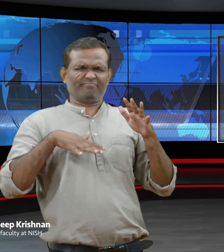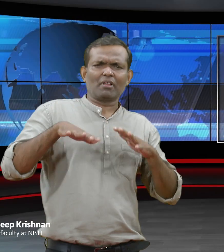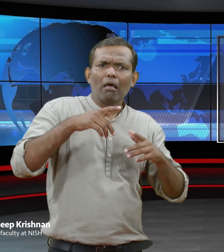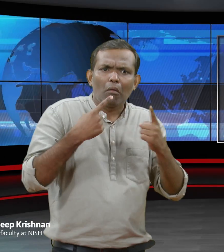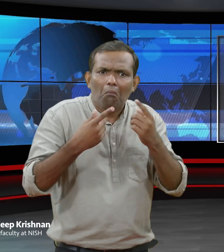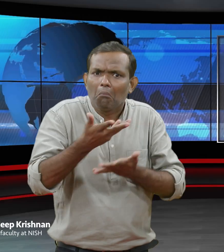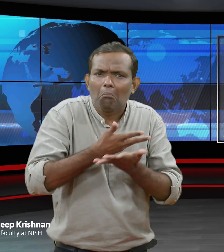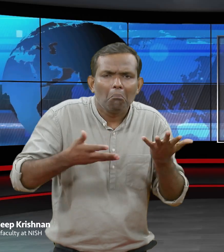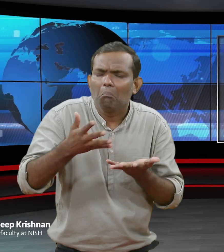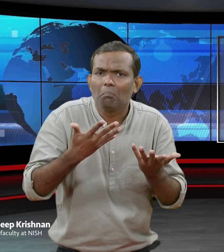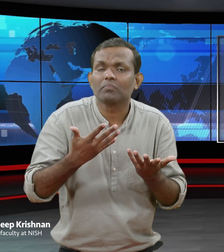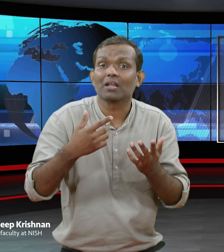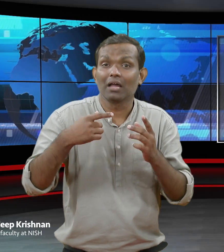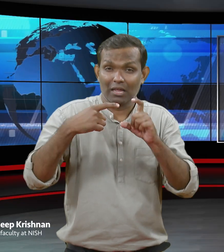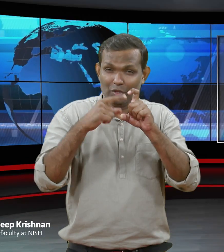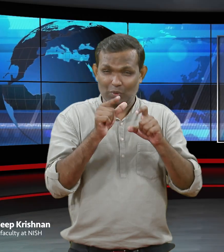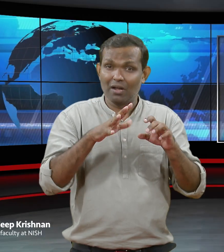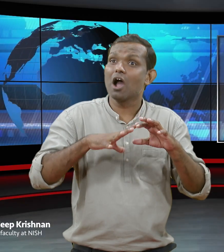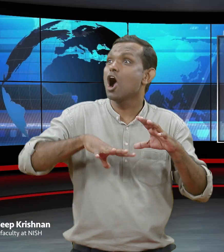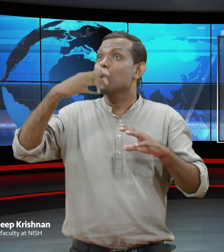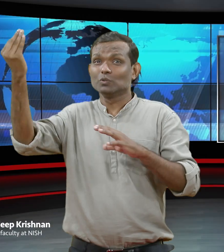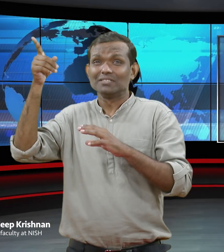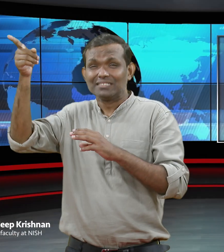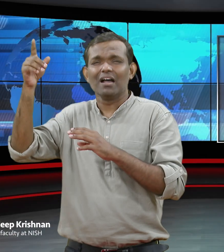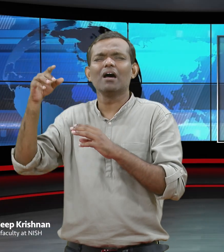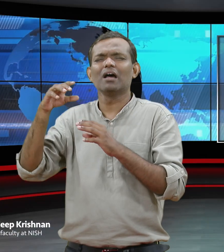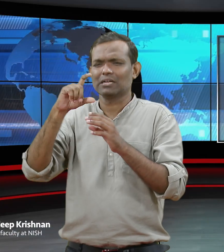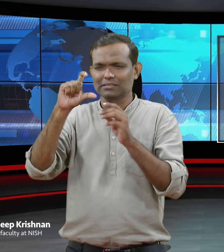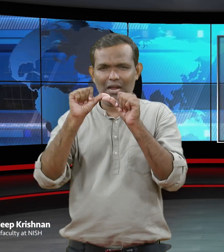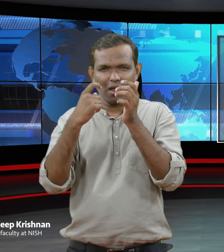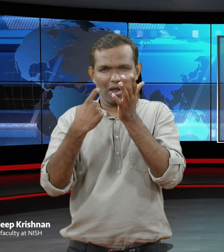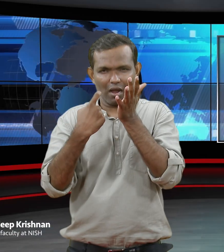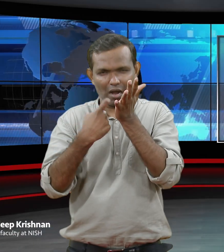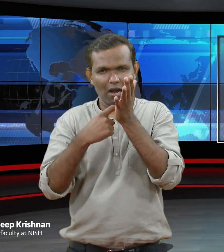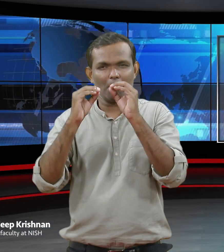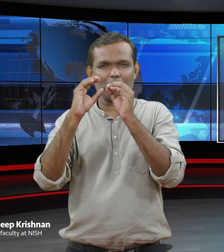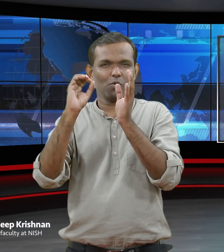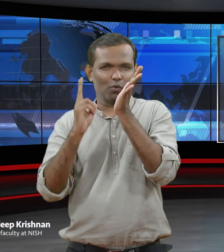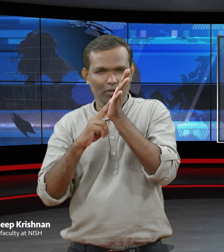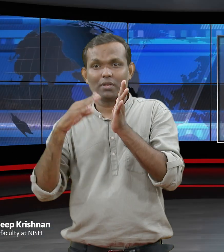target. Denmark, which currently holds the EU presidency, is leading the talks to reach a compromise.